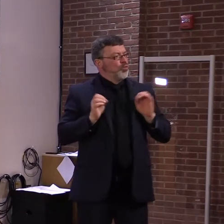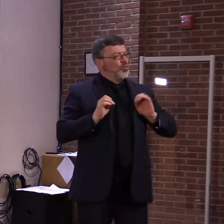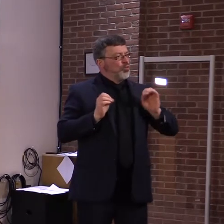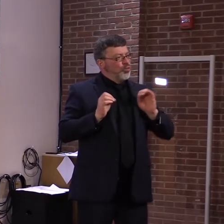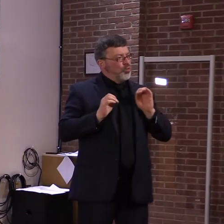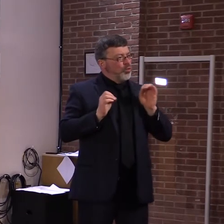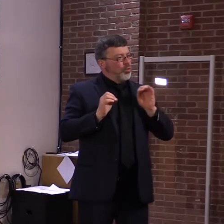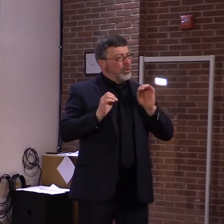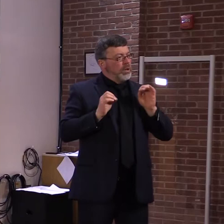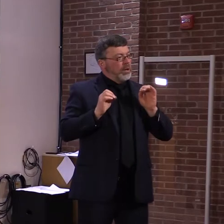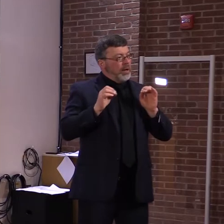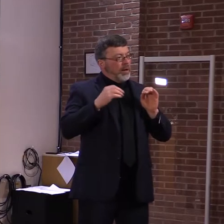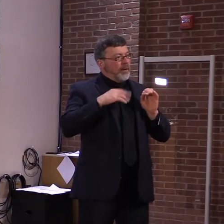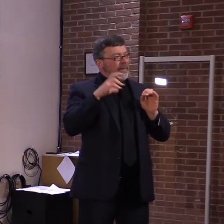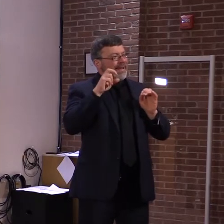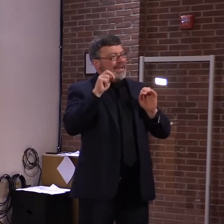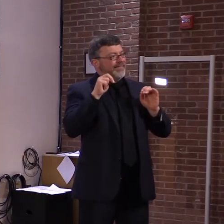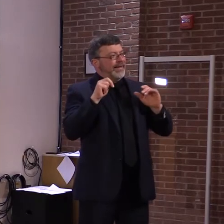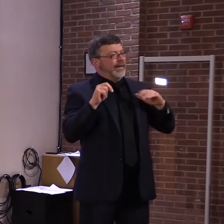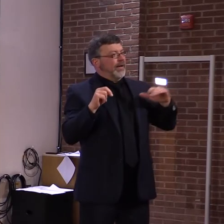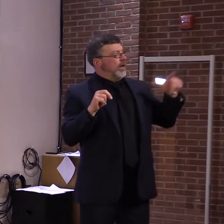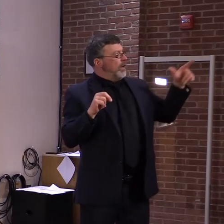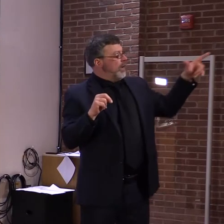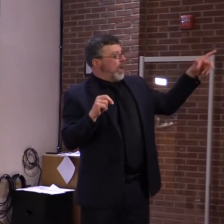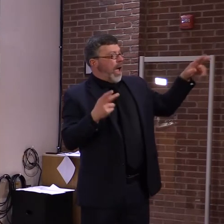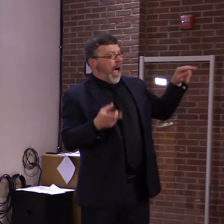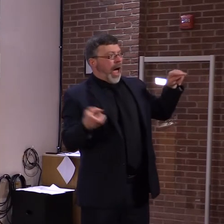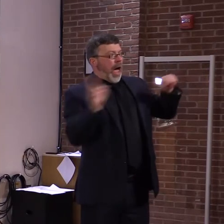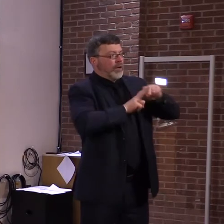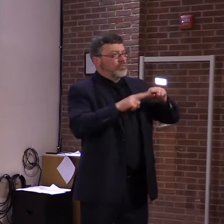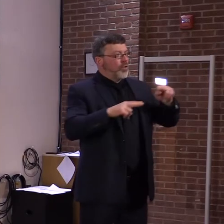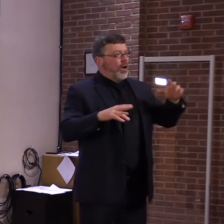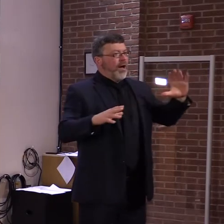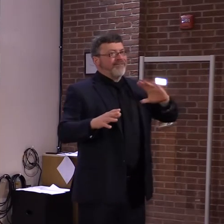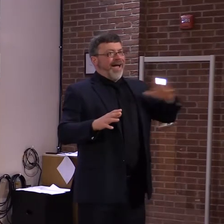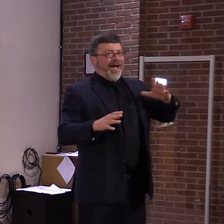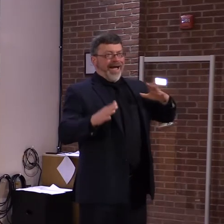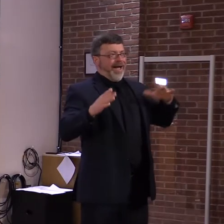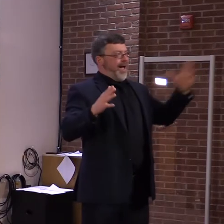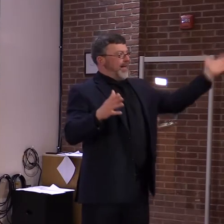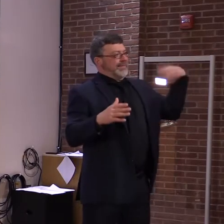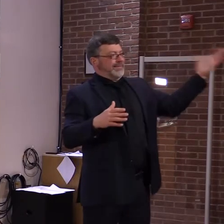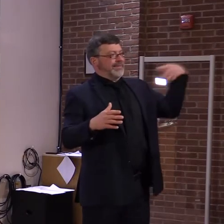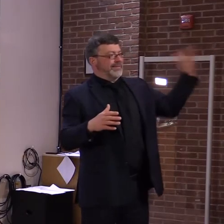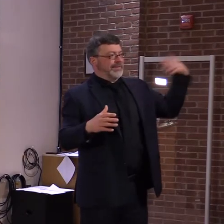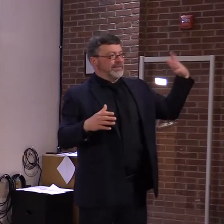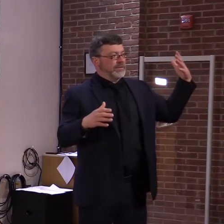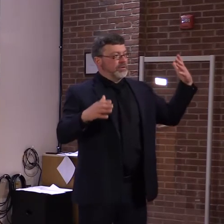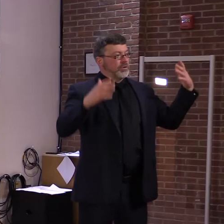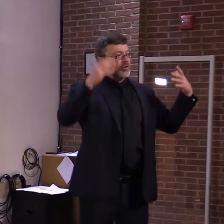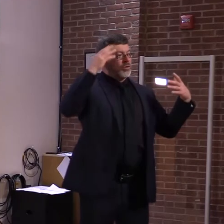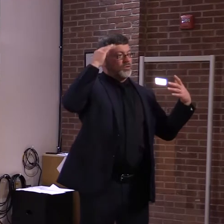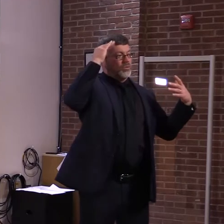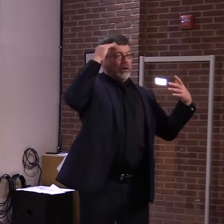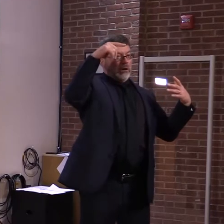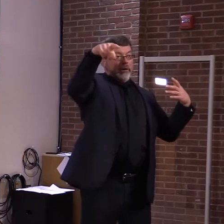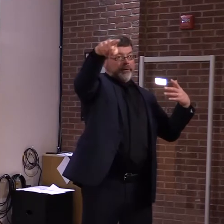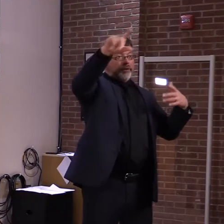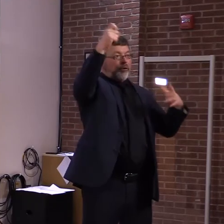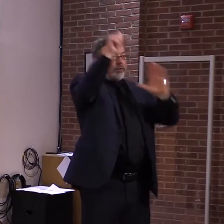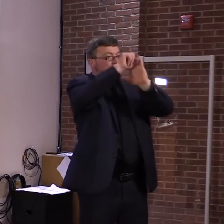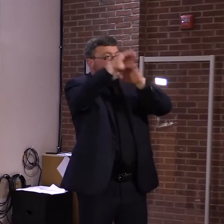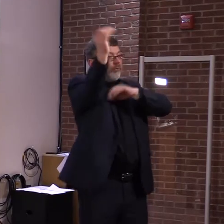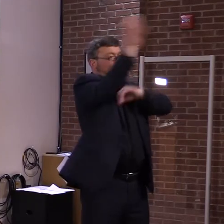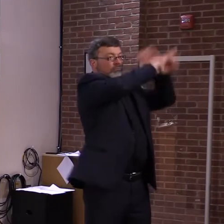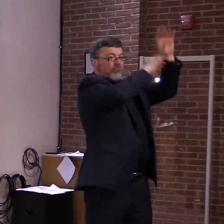of the extra doses that may be available through reallocation. So thank you,